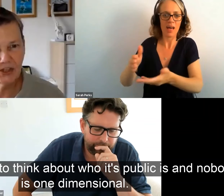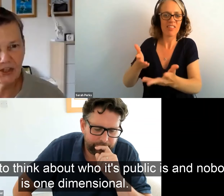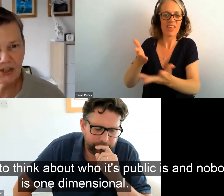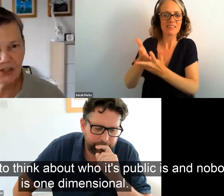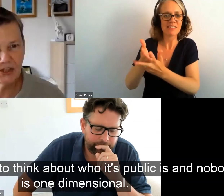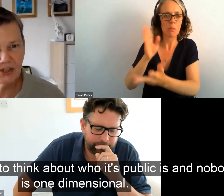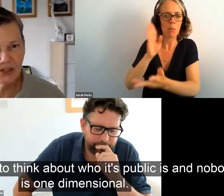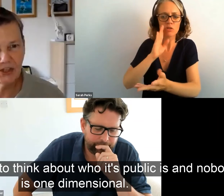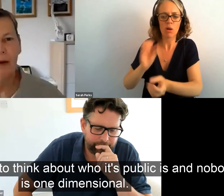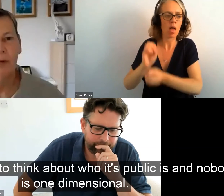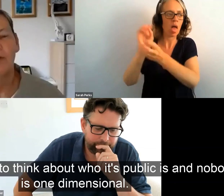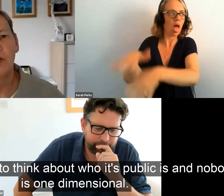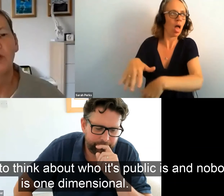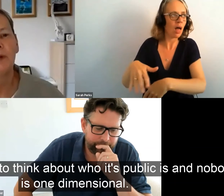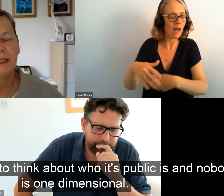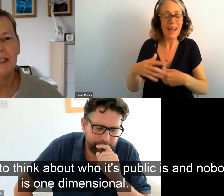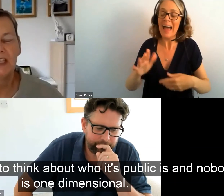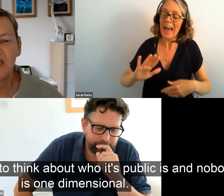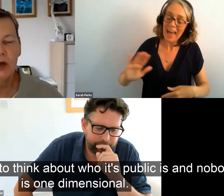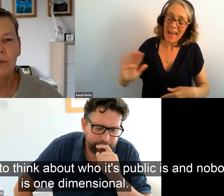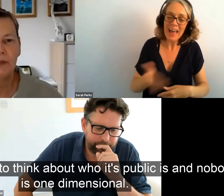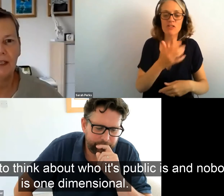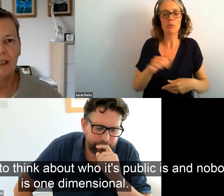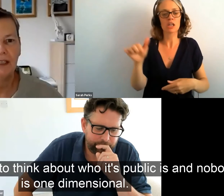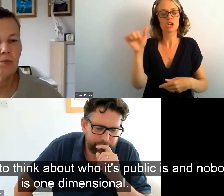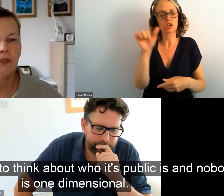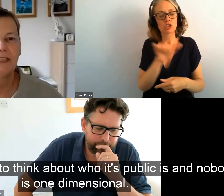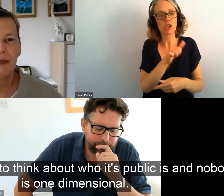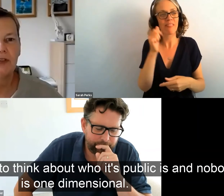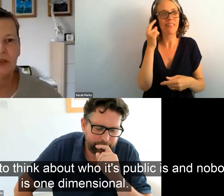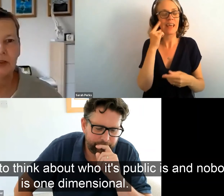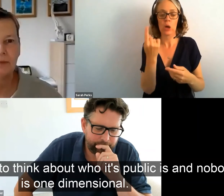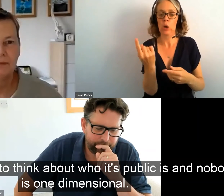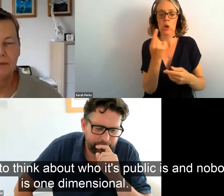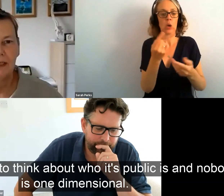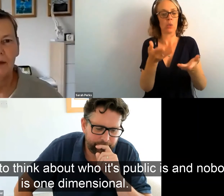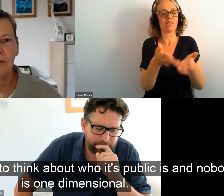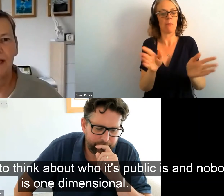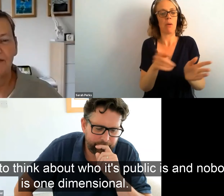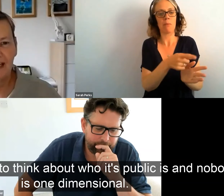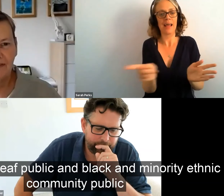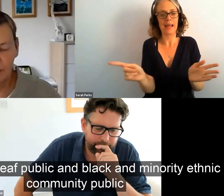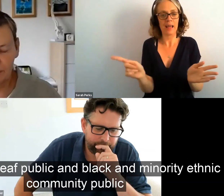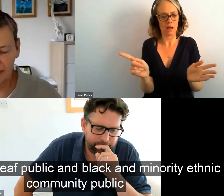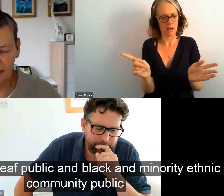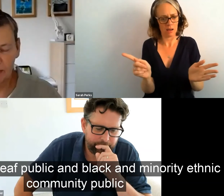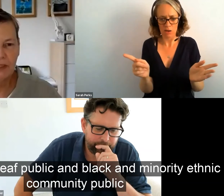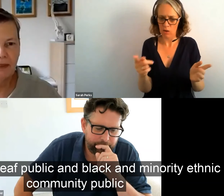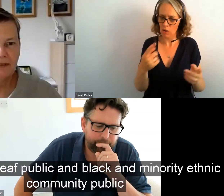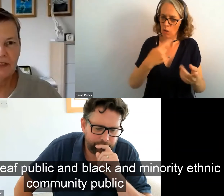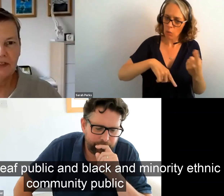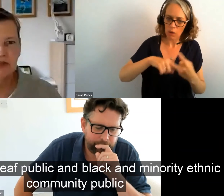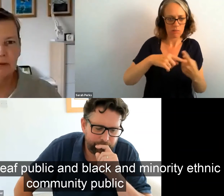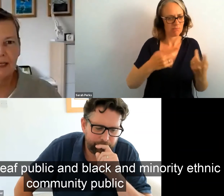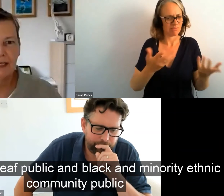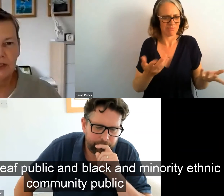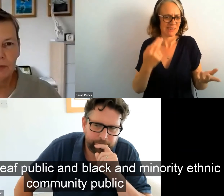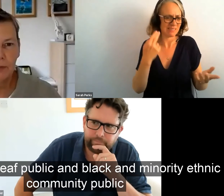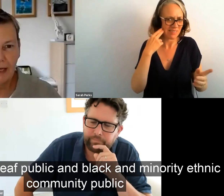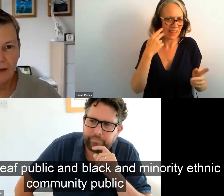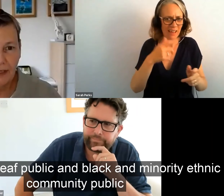think about who the public is, and nobody is one-dimensional. We have deaf public who